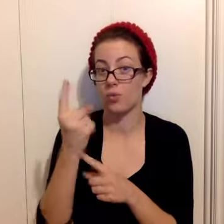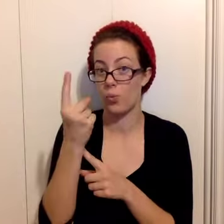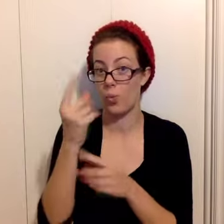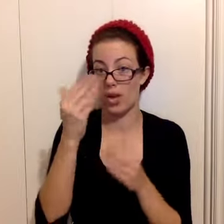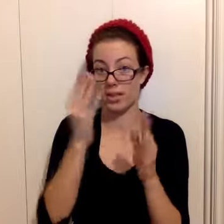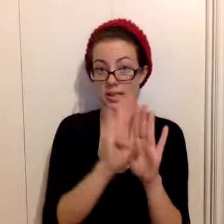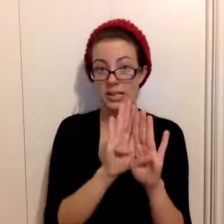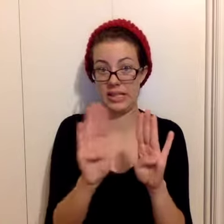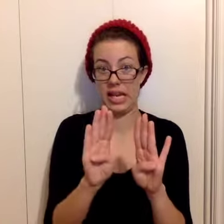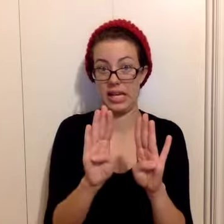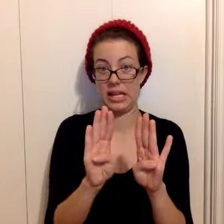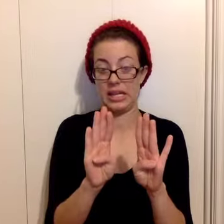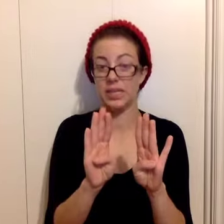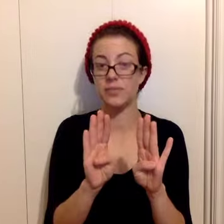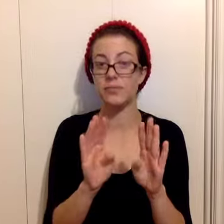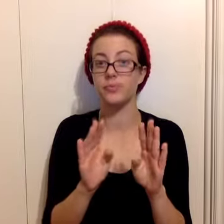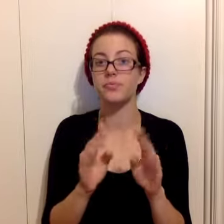length times width.